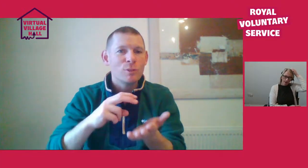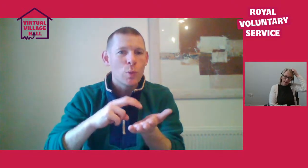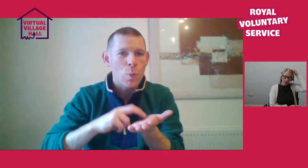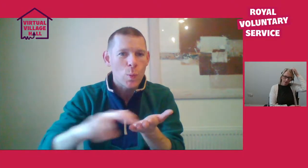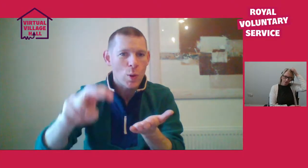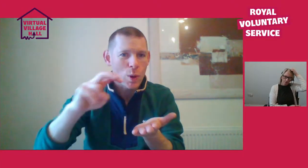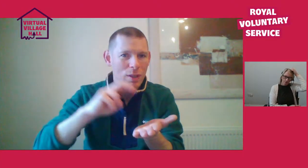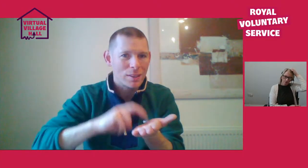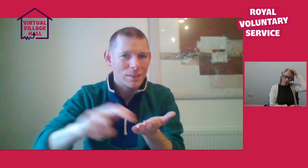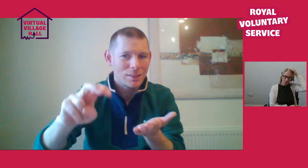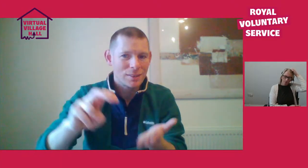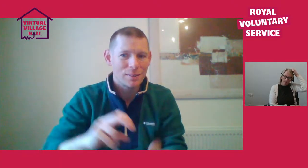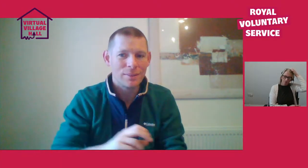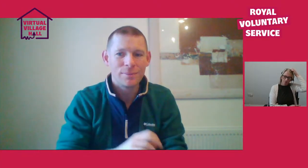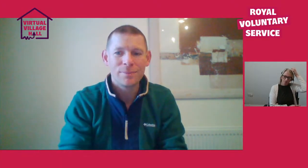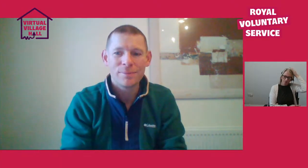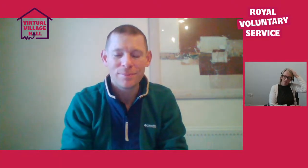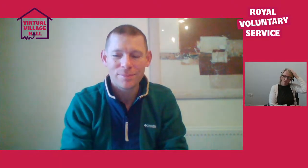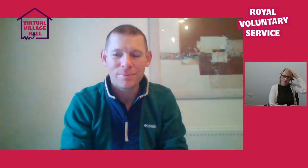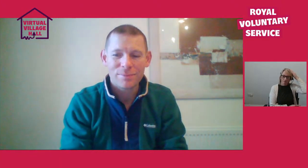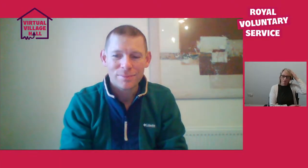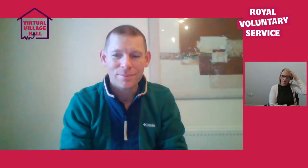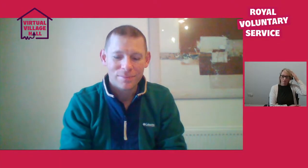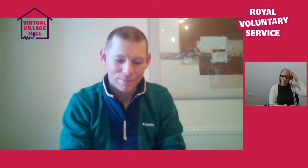up again.